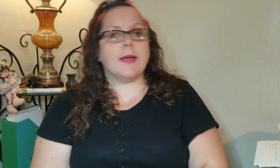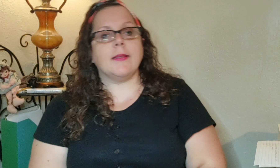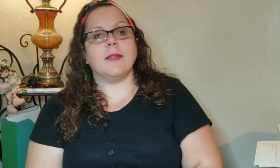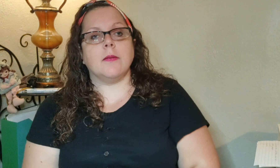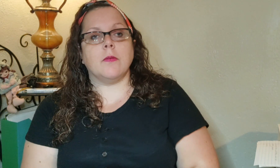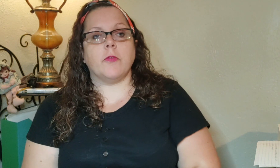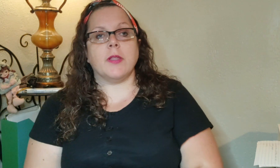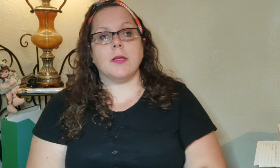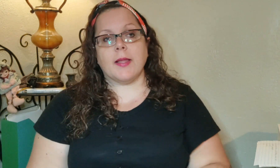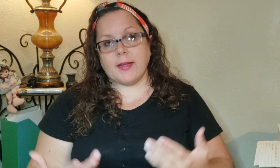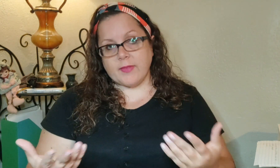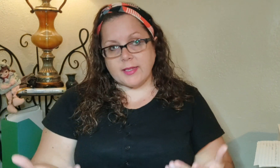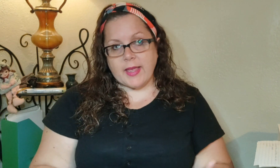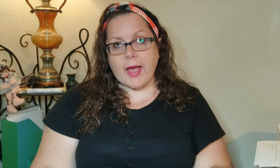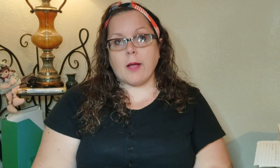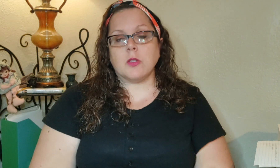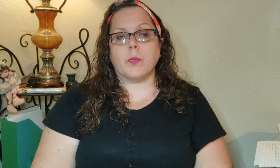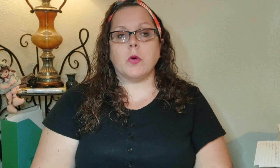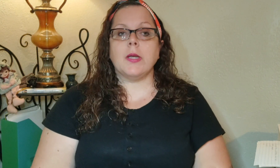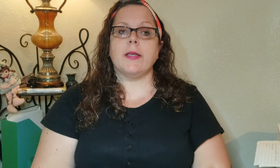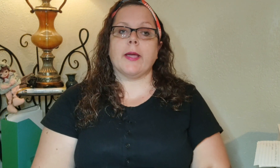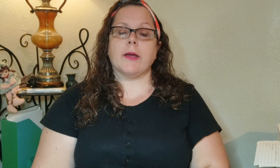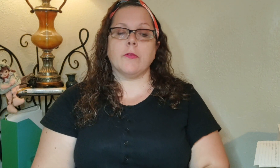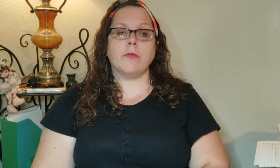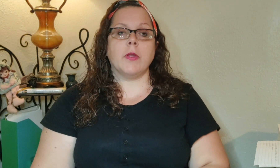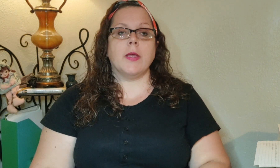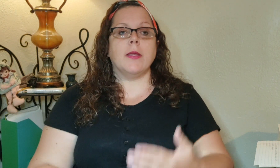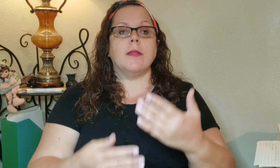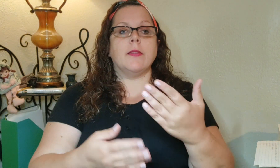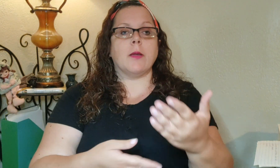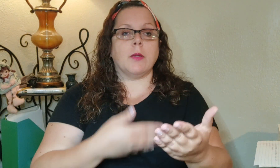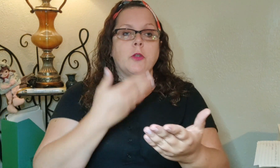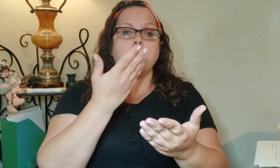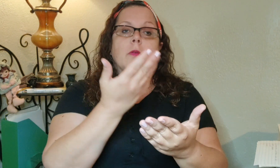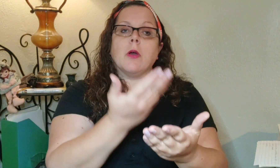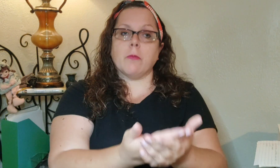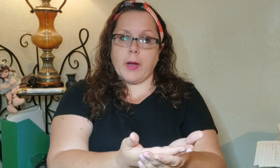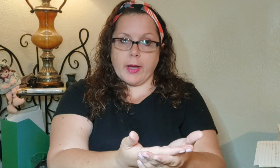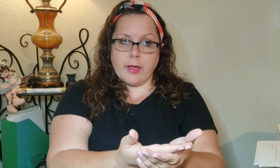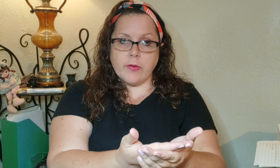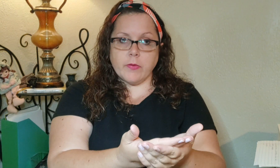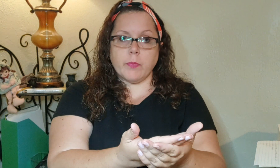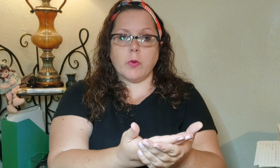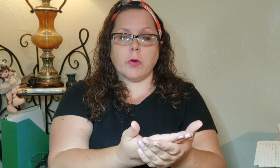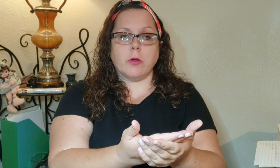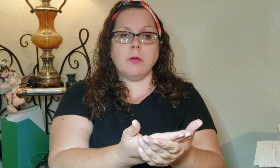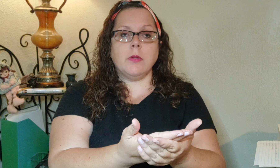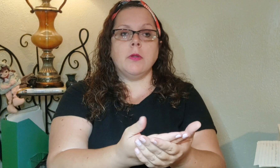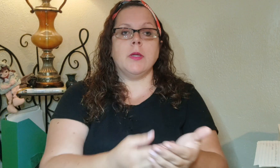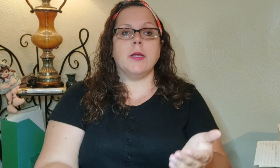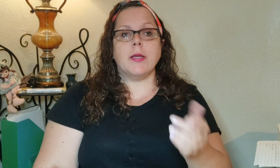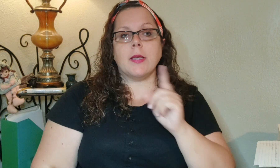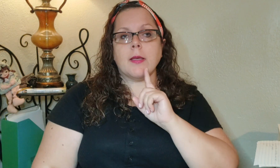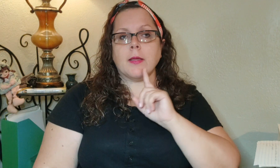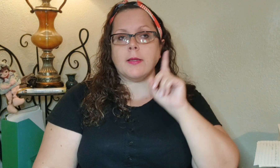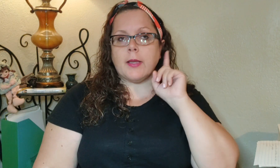And for that, like if they say I was born deaf, they would do arrive, born, and